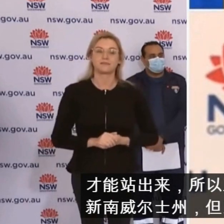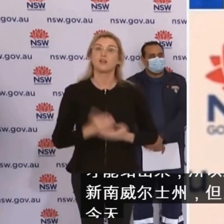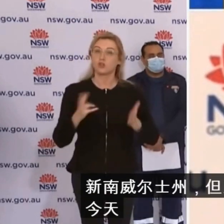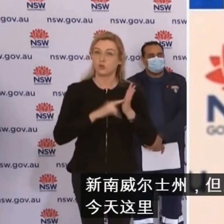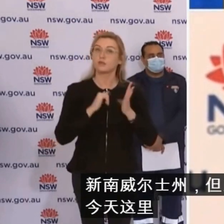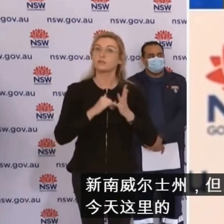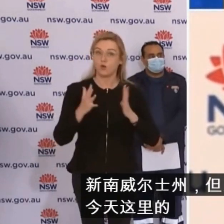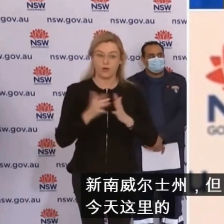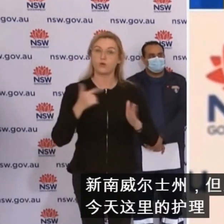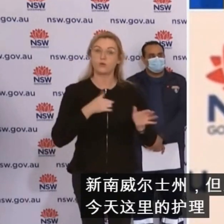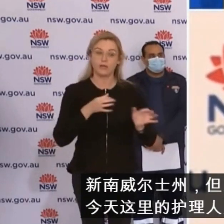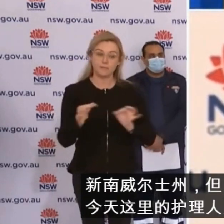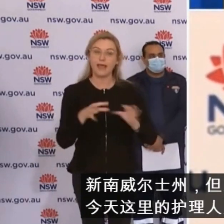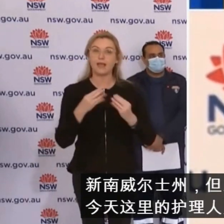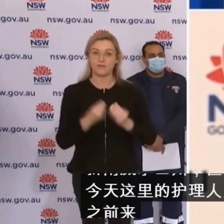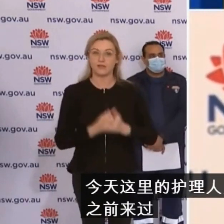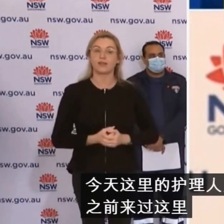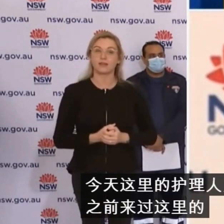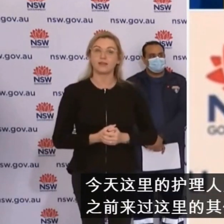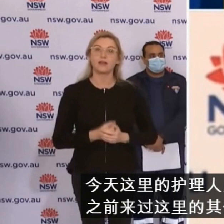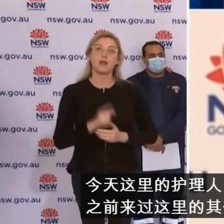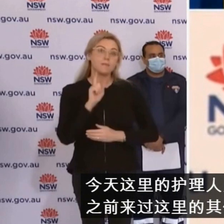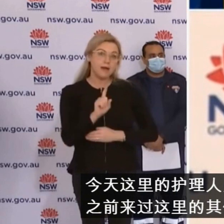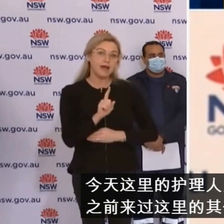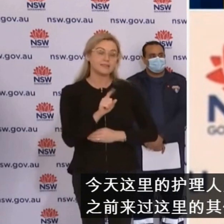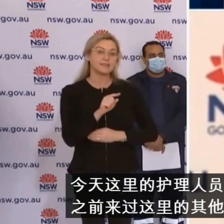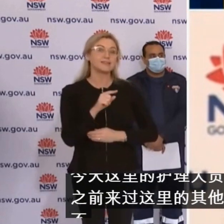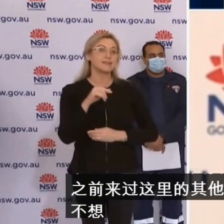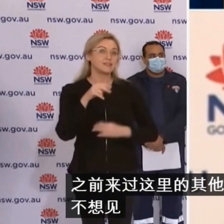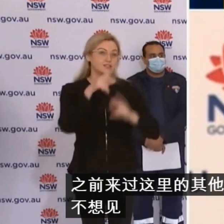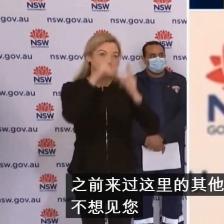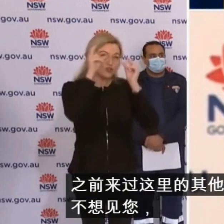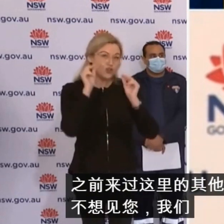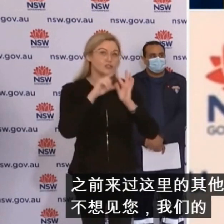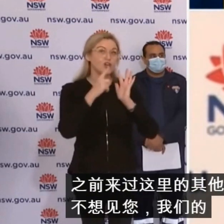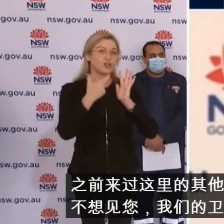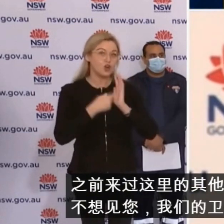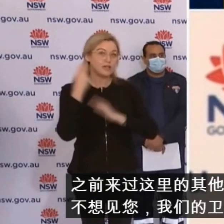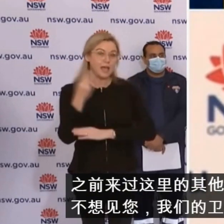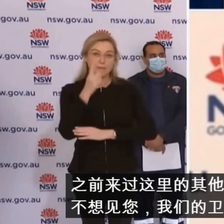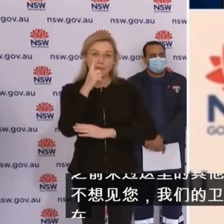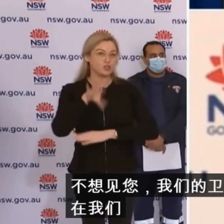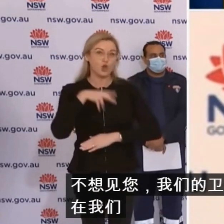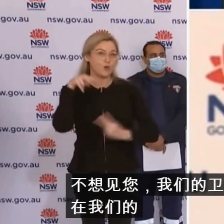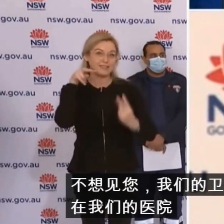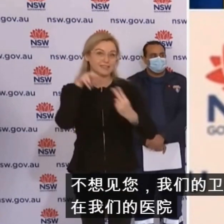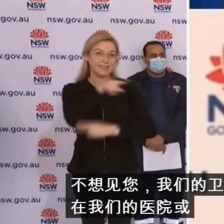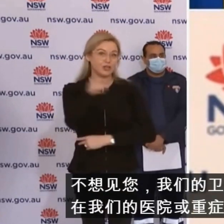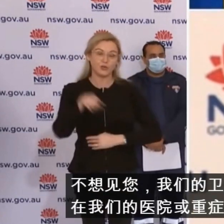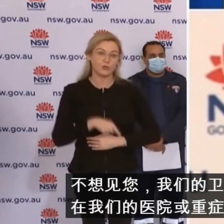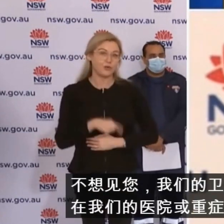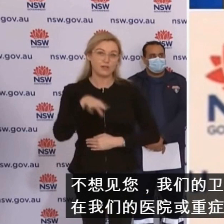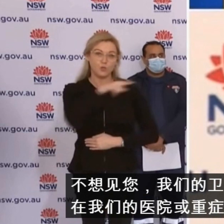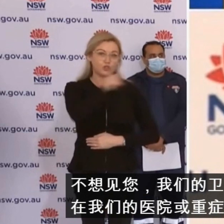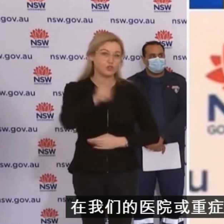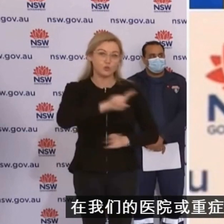said by our paramedic here today and other staff who've been here before, they do not want to see you. Our health staff don't want to see you in our